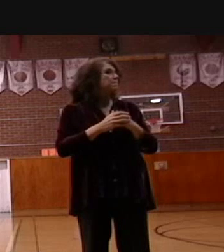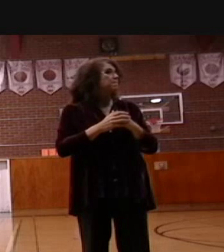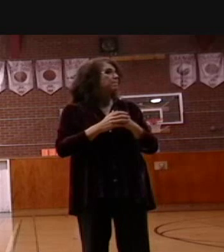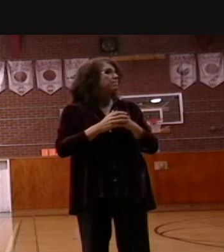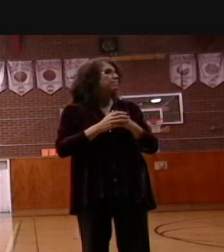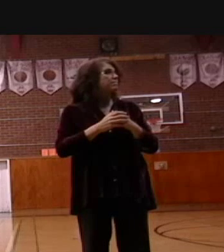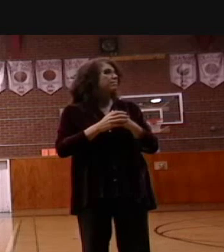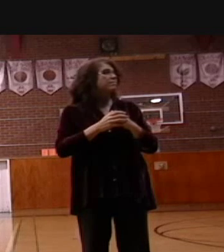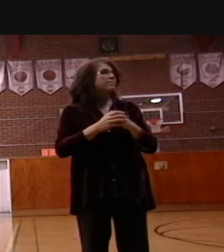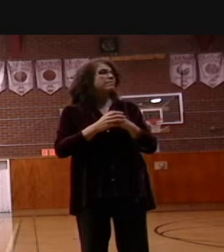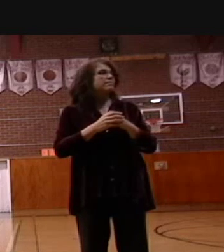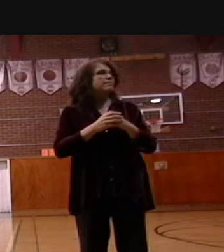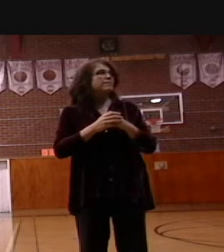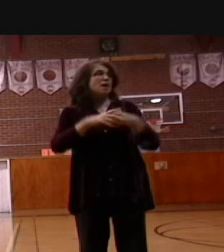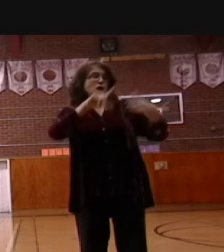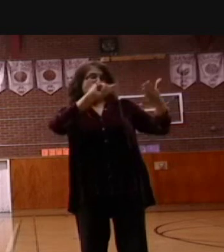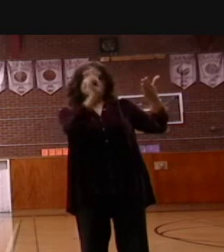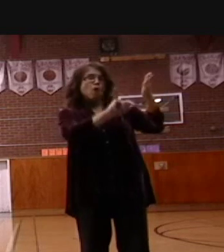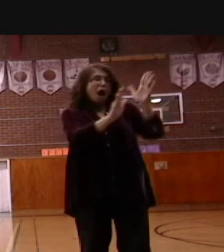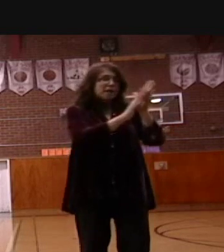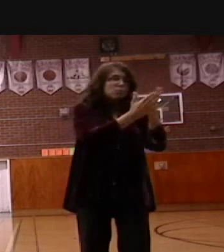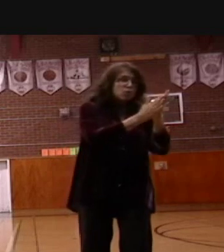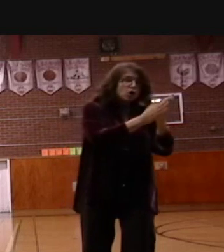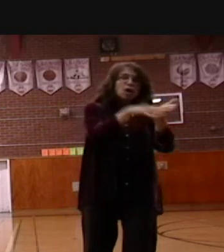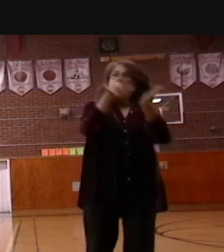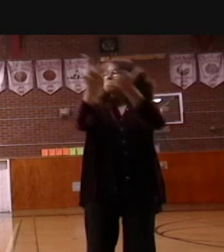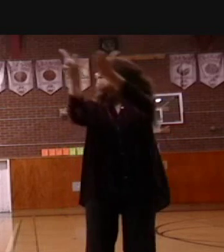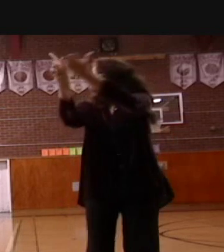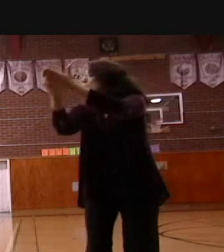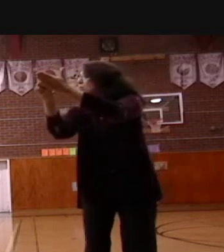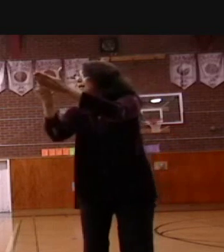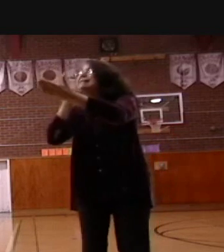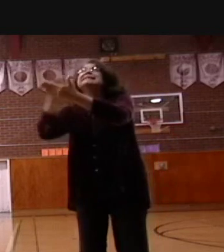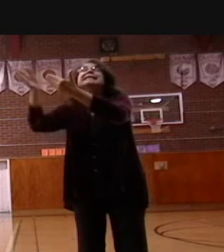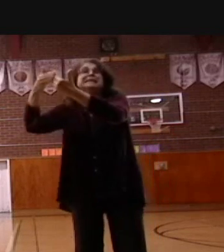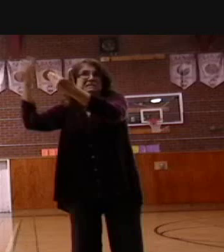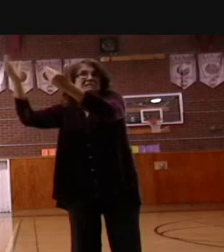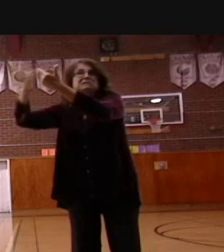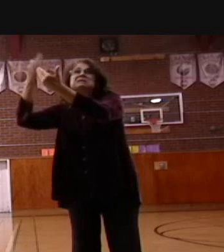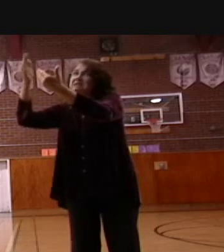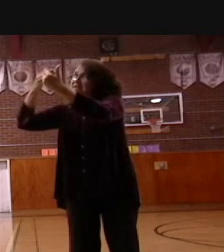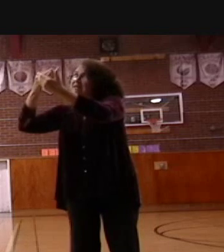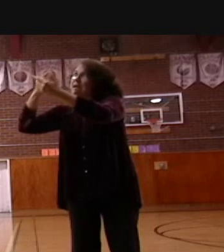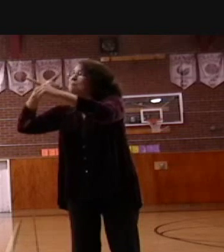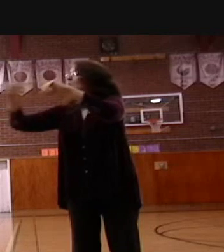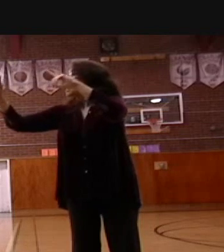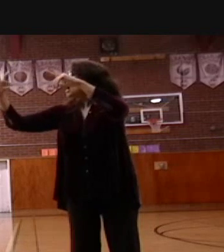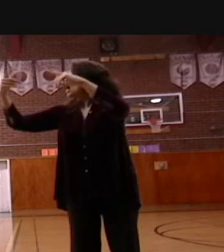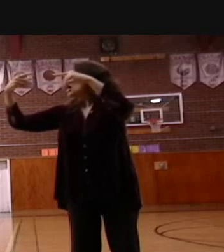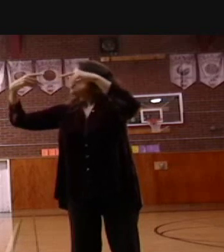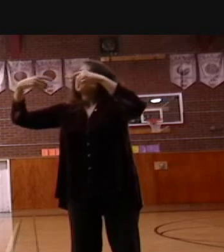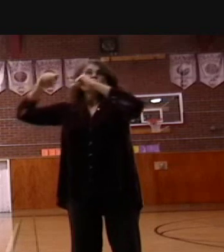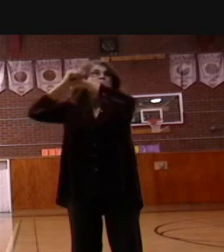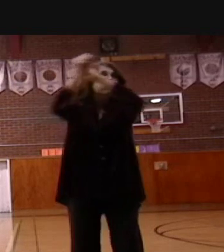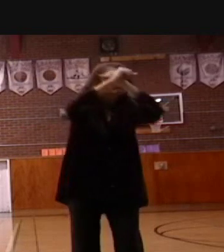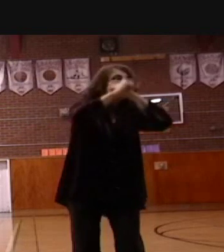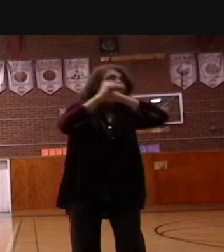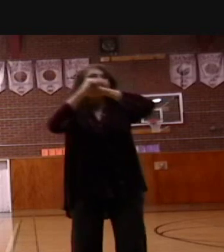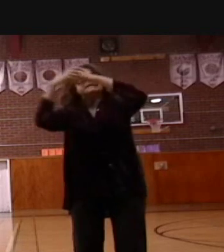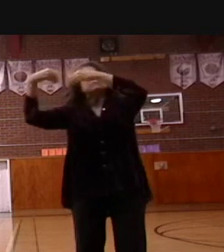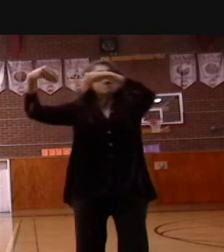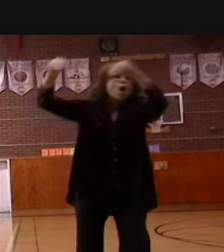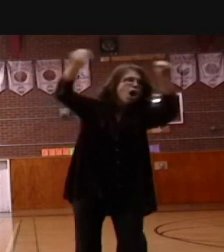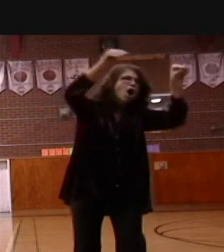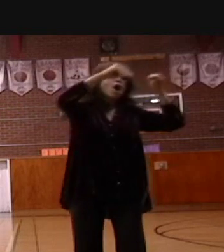Writing and getting a book printed is actually the easy part. Marketing, promoting, and selling it is the hard part and can be a